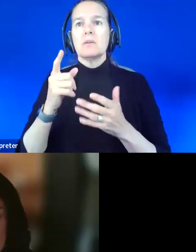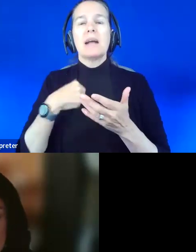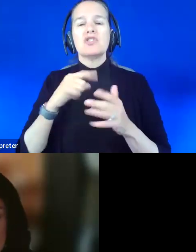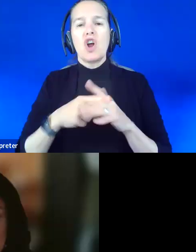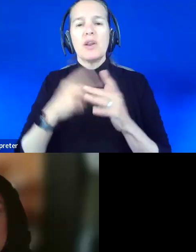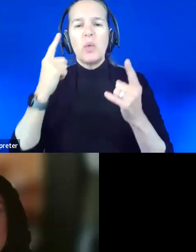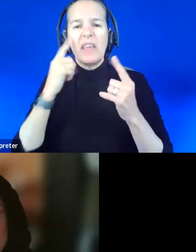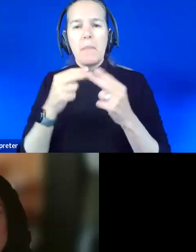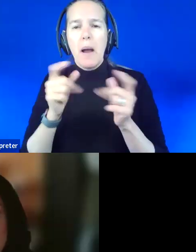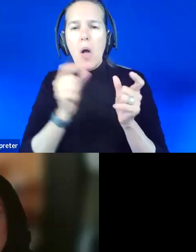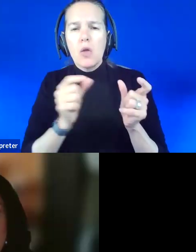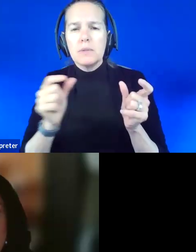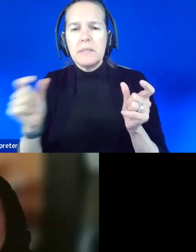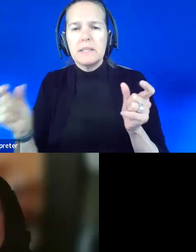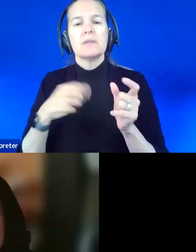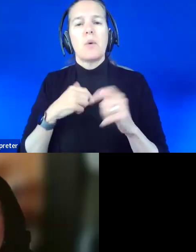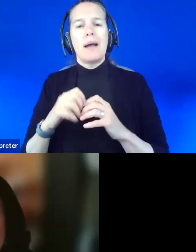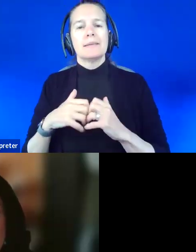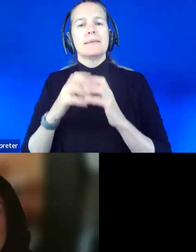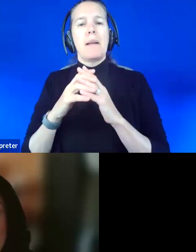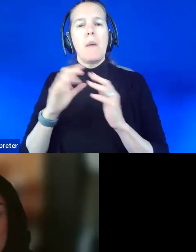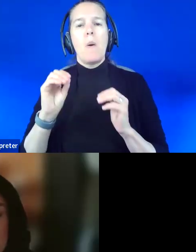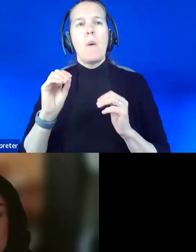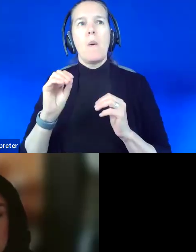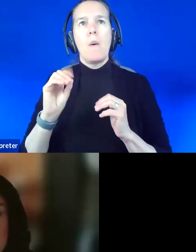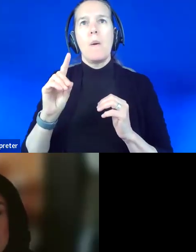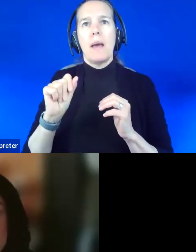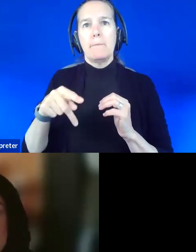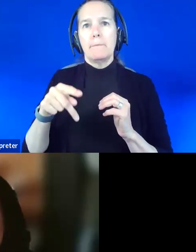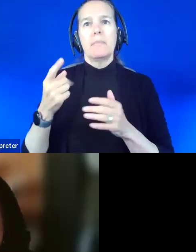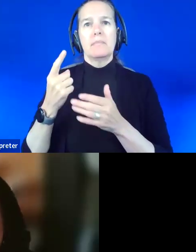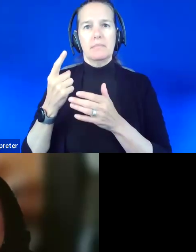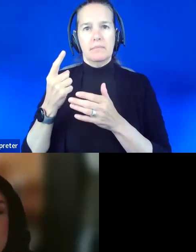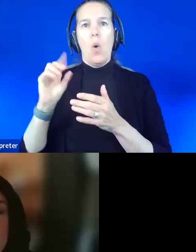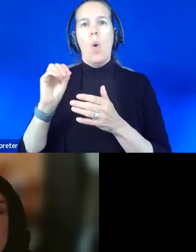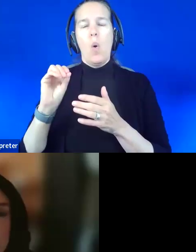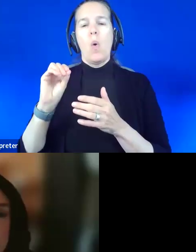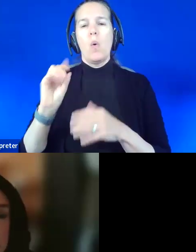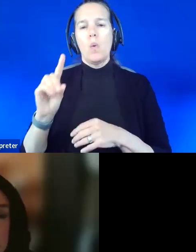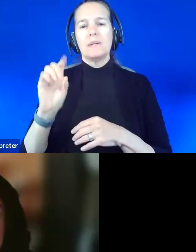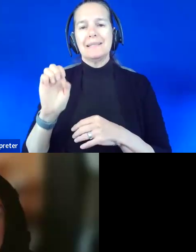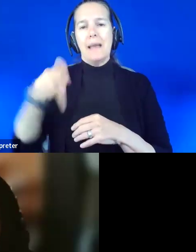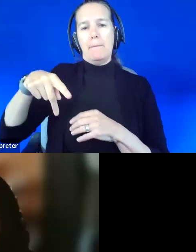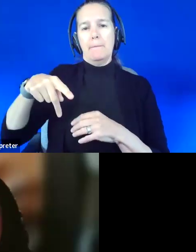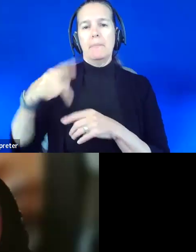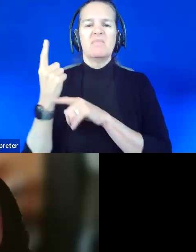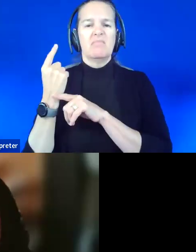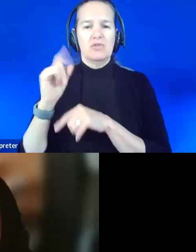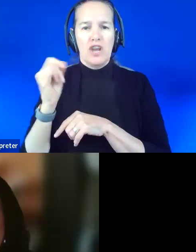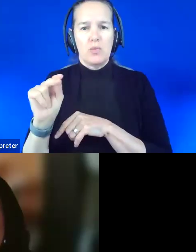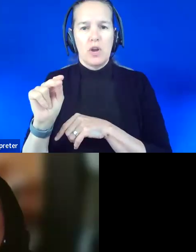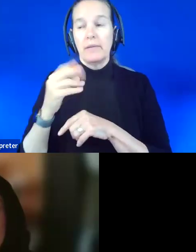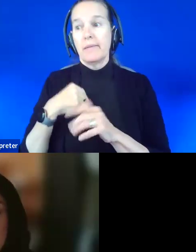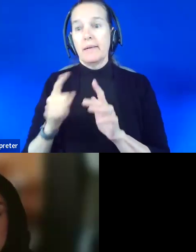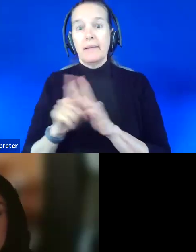pieces. And then I started at ODEP last January. So I came in, and it's been definitely